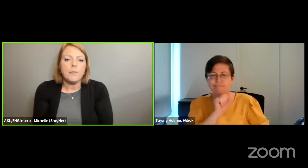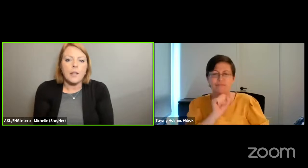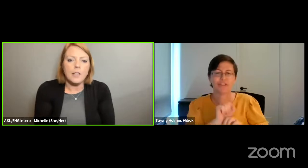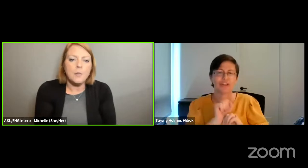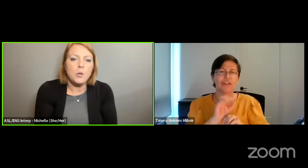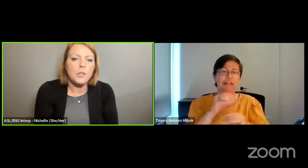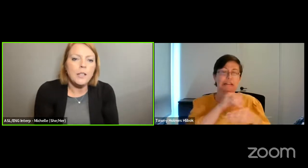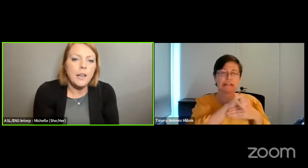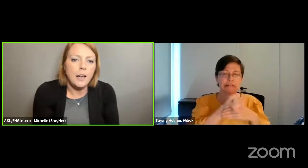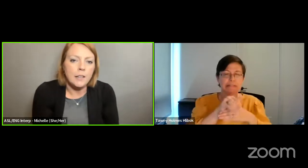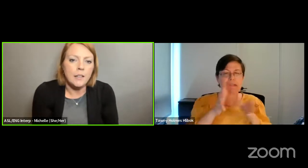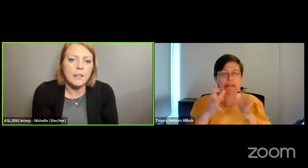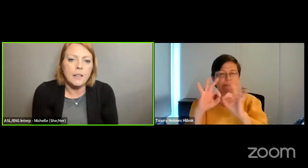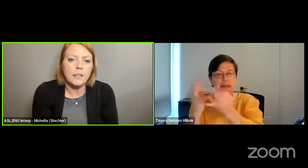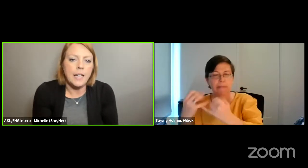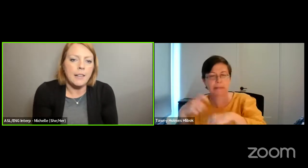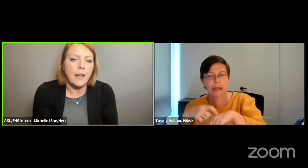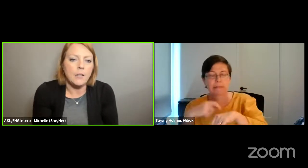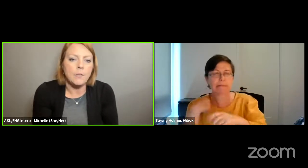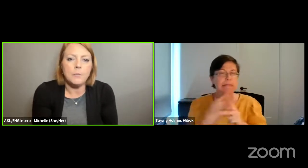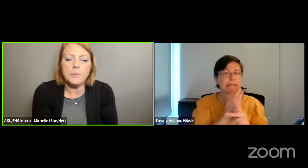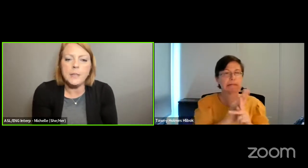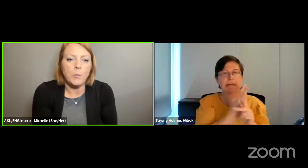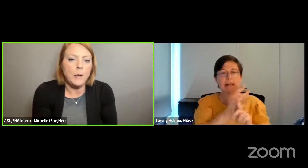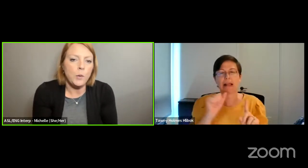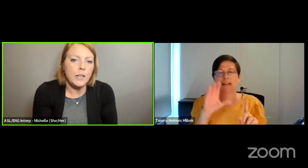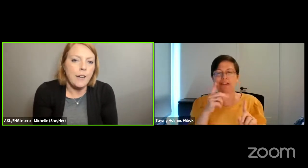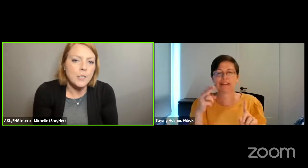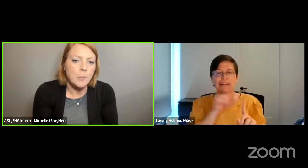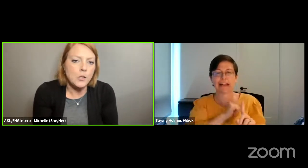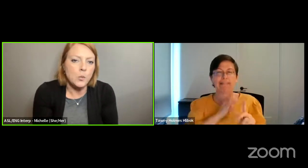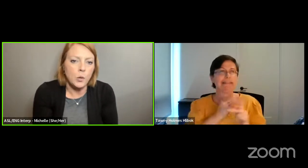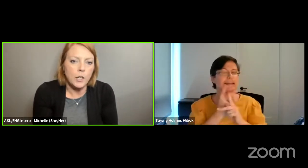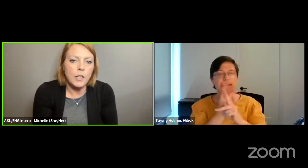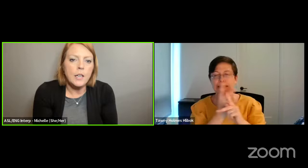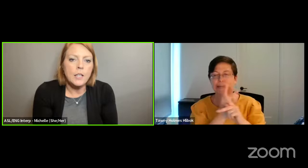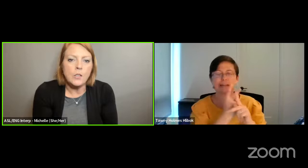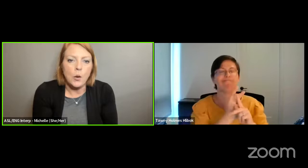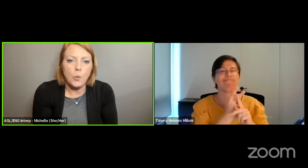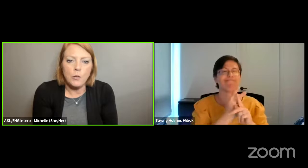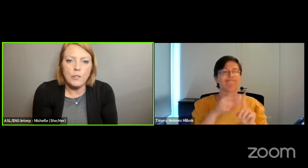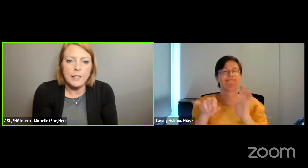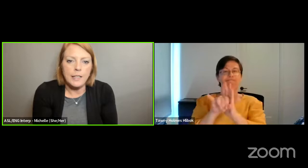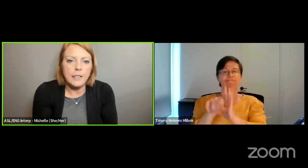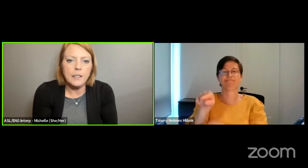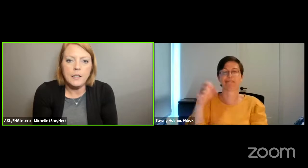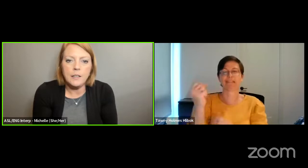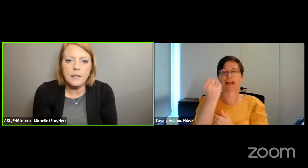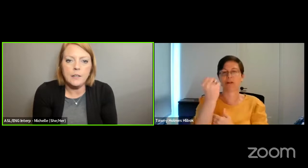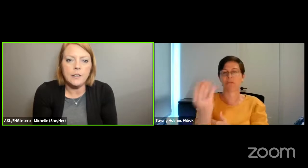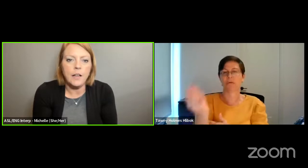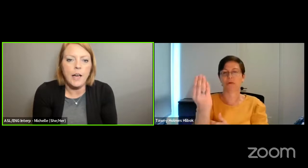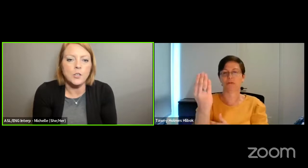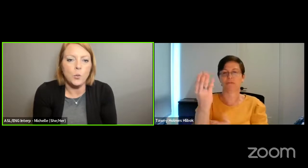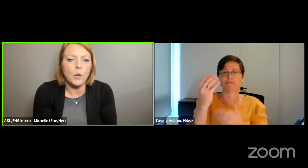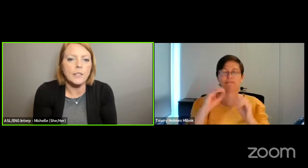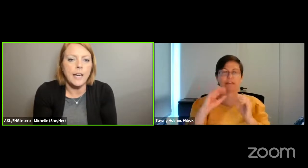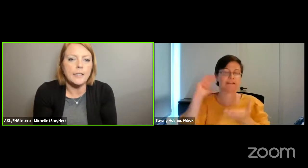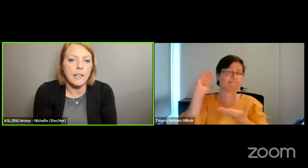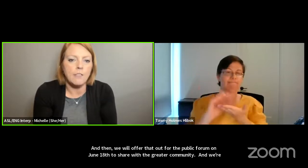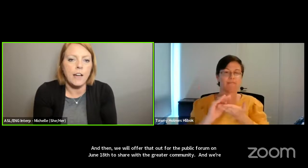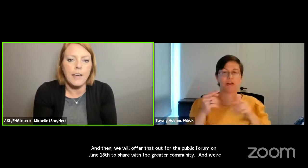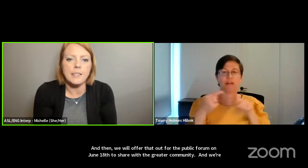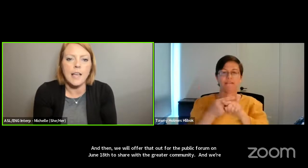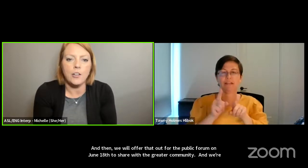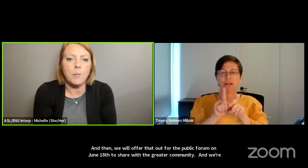to the community on a day that somebody wouldn't have to miss work. So we really had to work